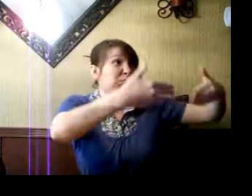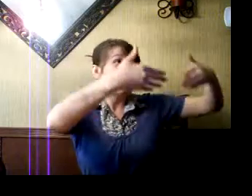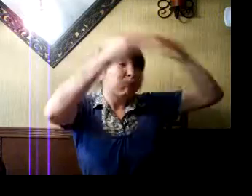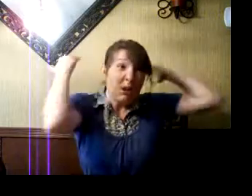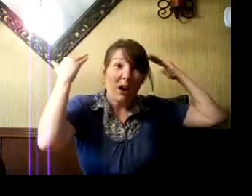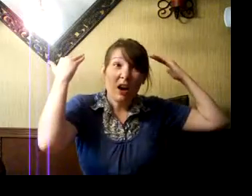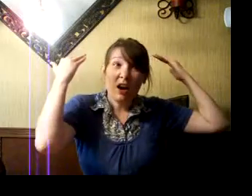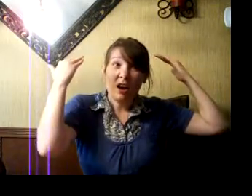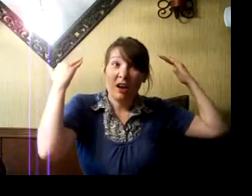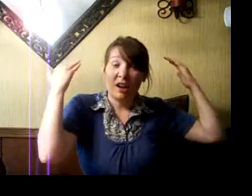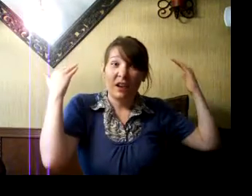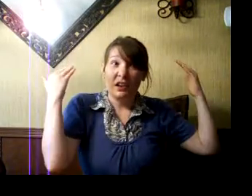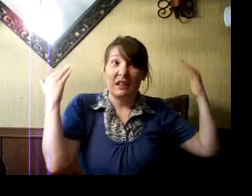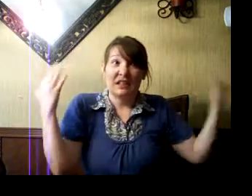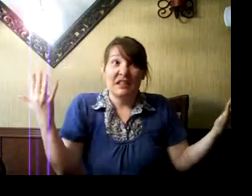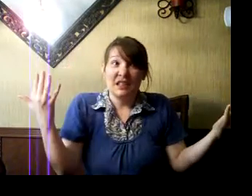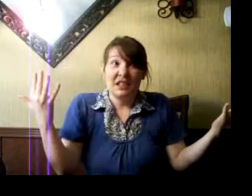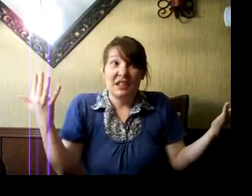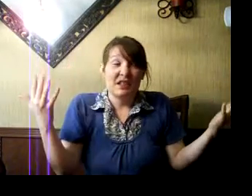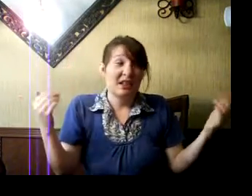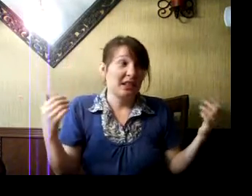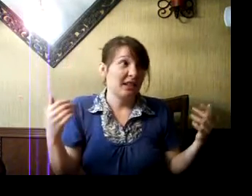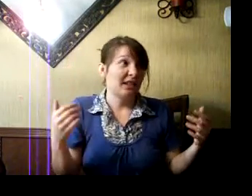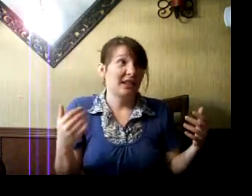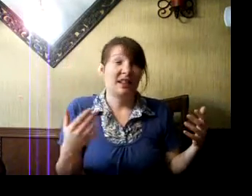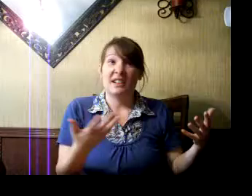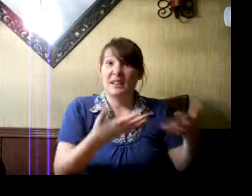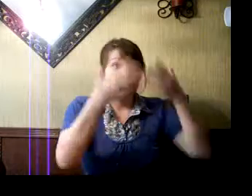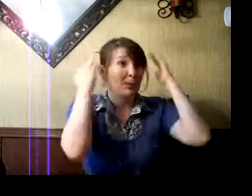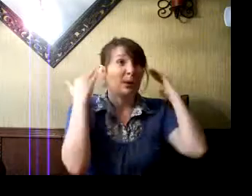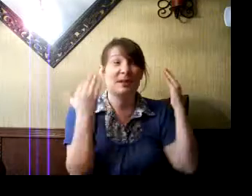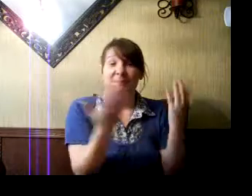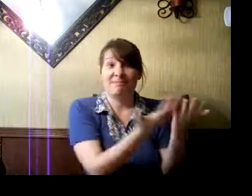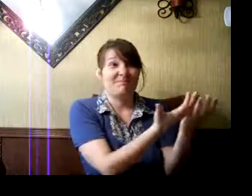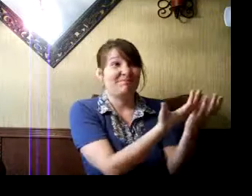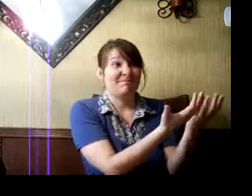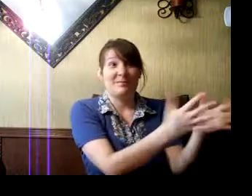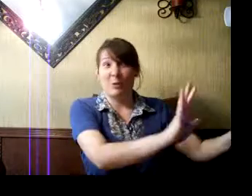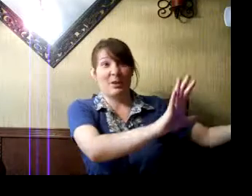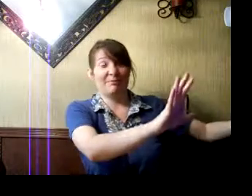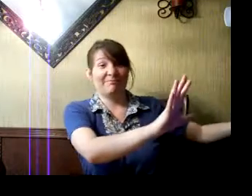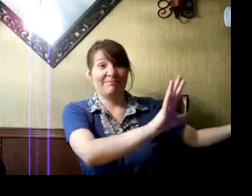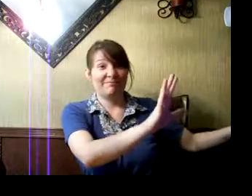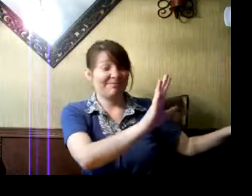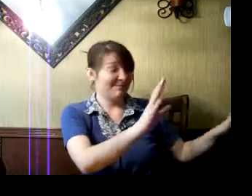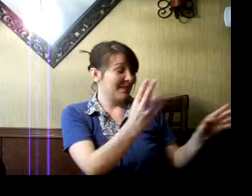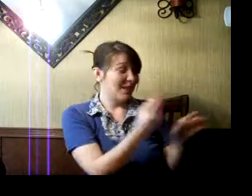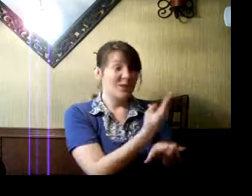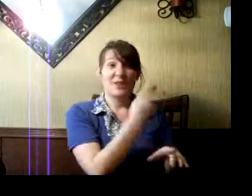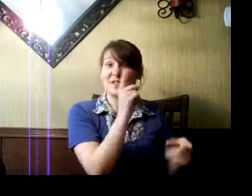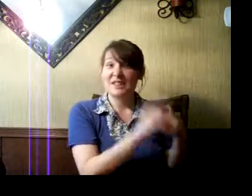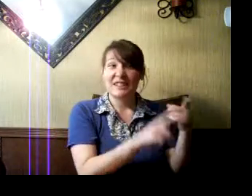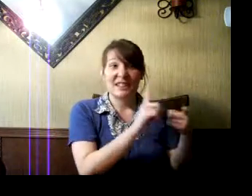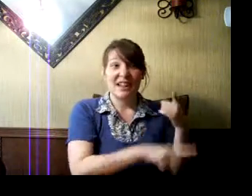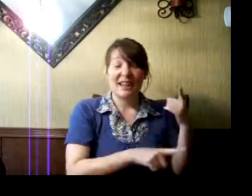Teachers go out of their mind. This is too much. So what we're going to do with the interactive model, we're going to try